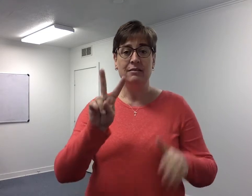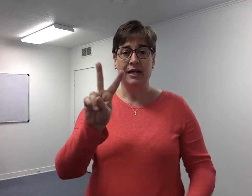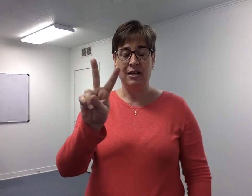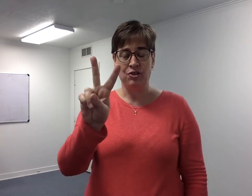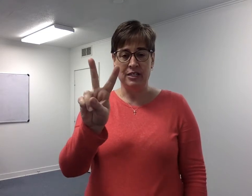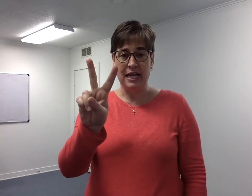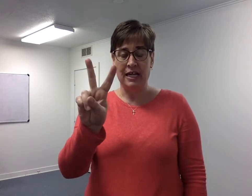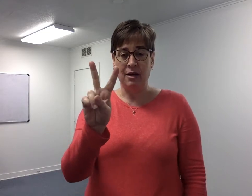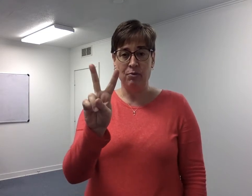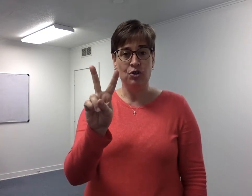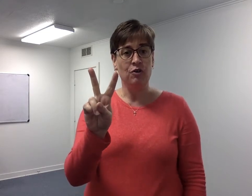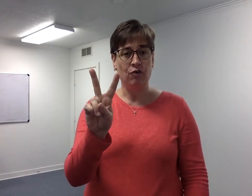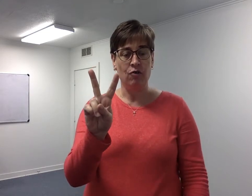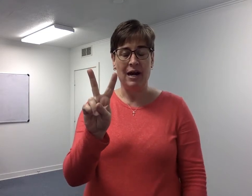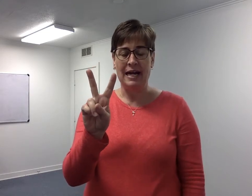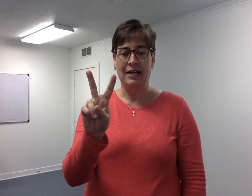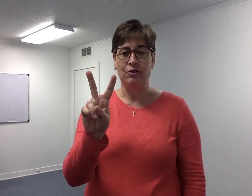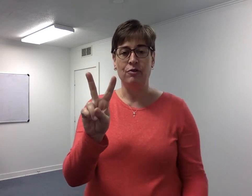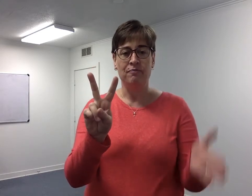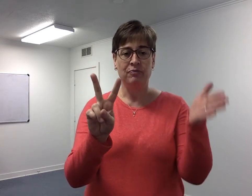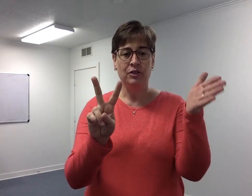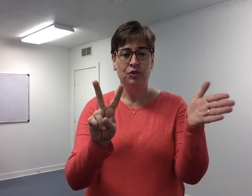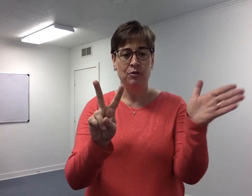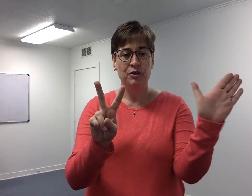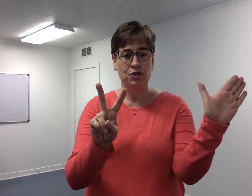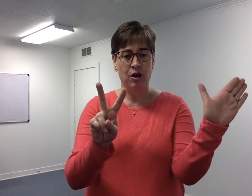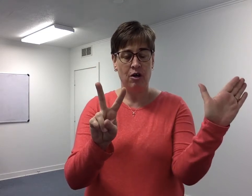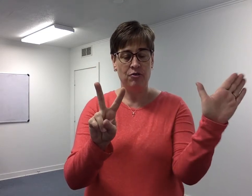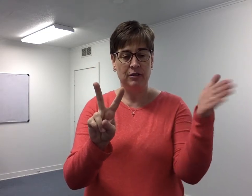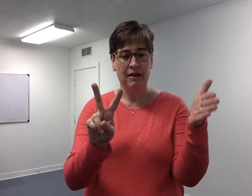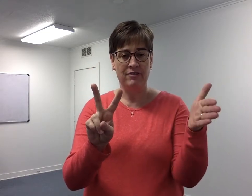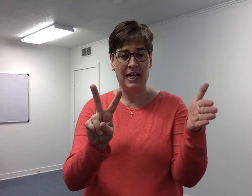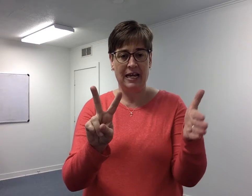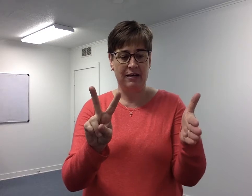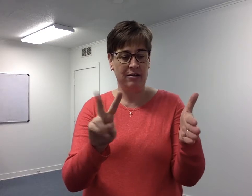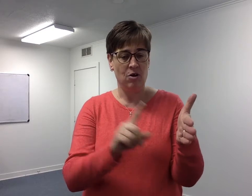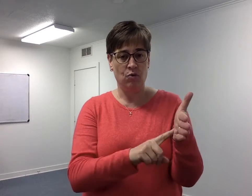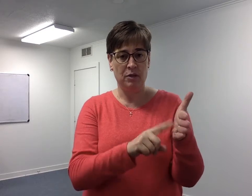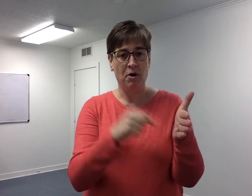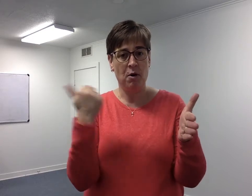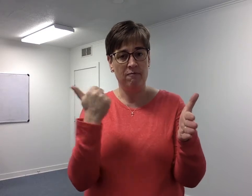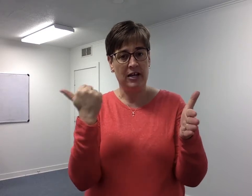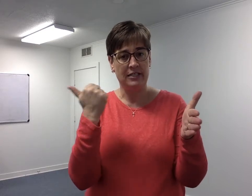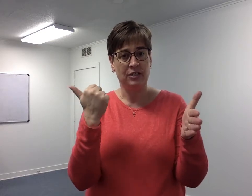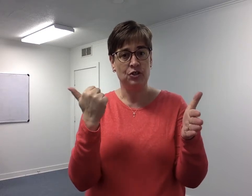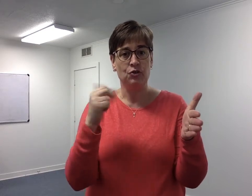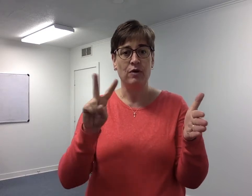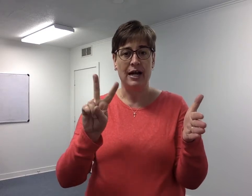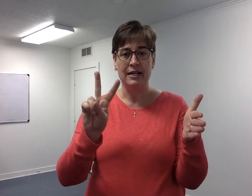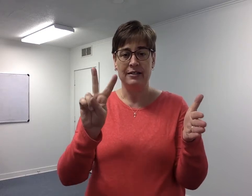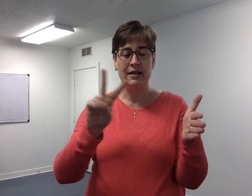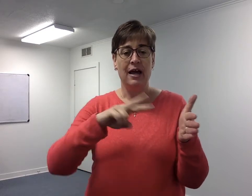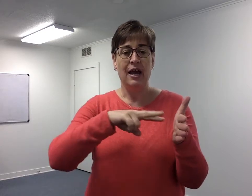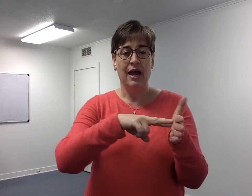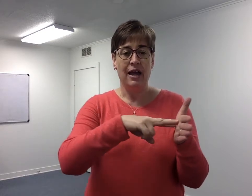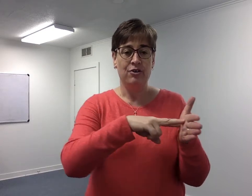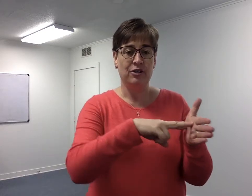okay, you're going to take a number 2 for a right-hander. You're going to put your other left hand with the palm facing to your right, and you're going